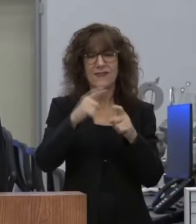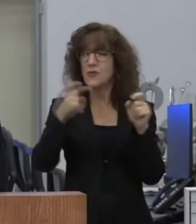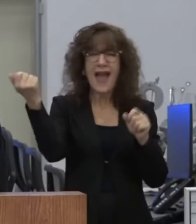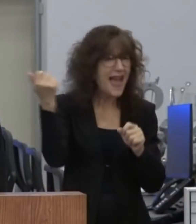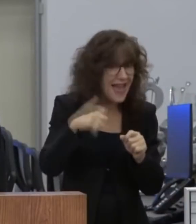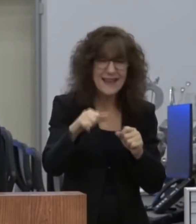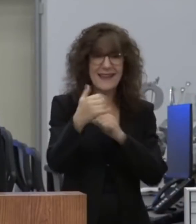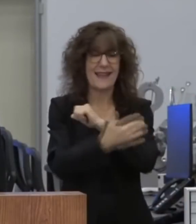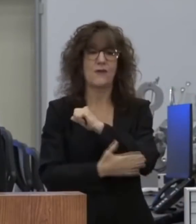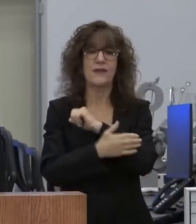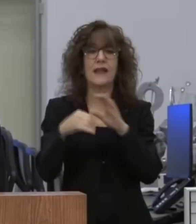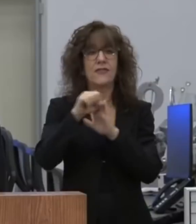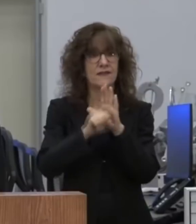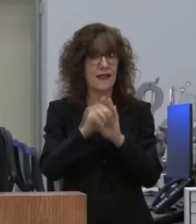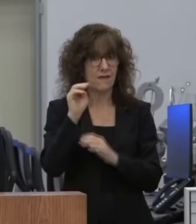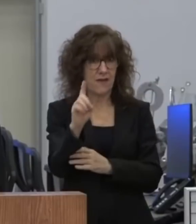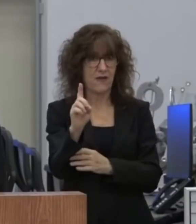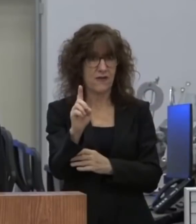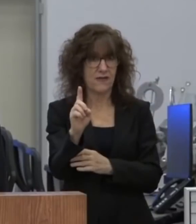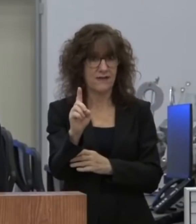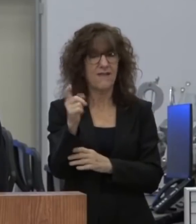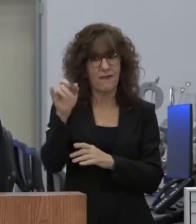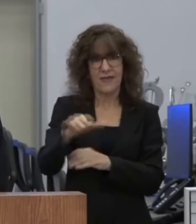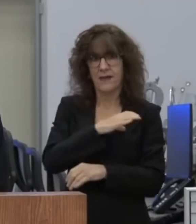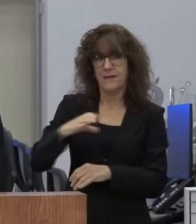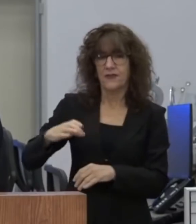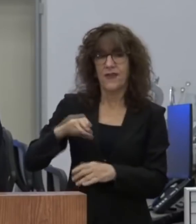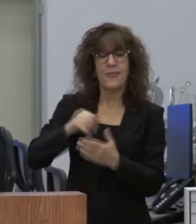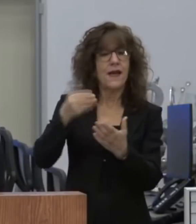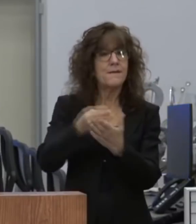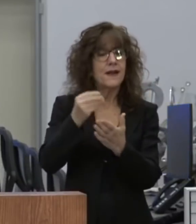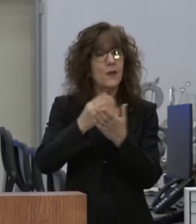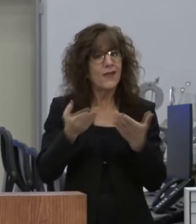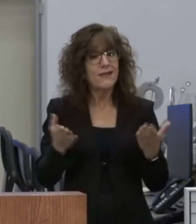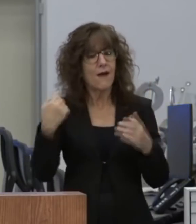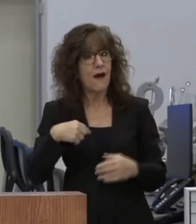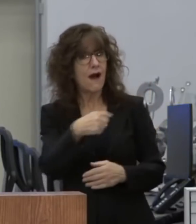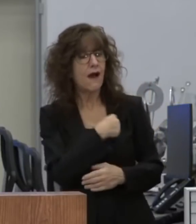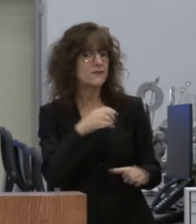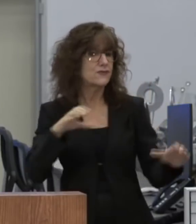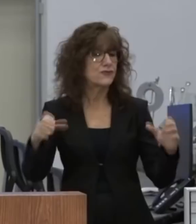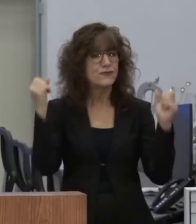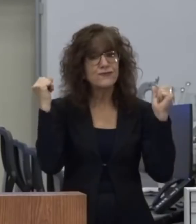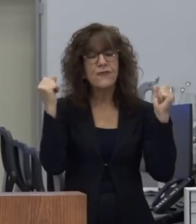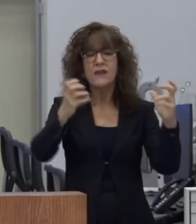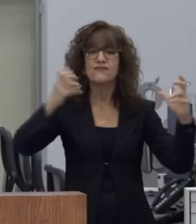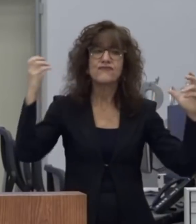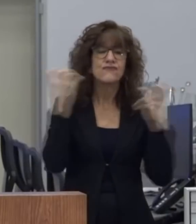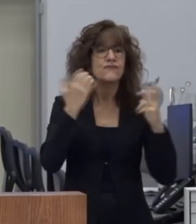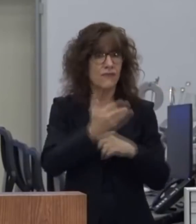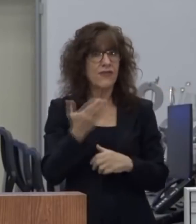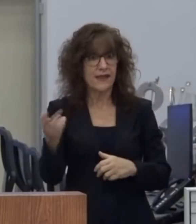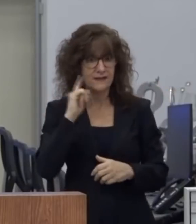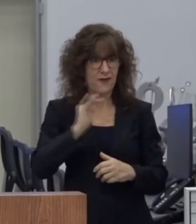state by the Health Services Cost Review Commission. This funding will allow us to do a number of extraordinary things